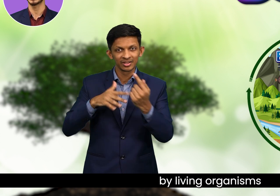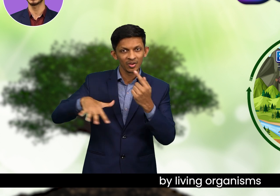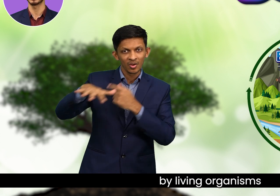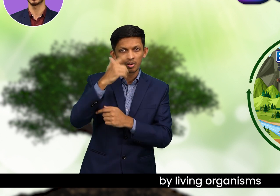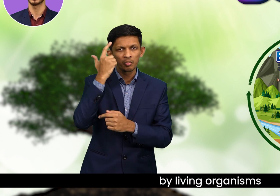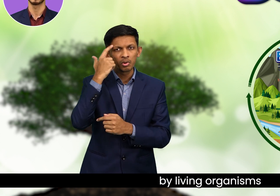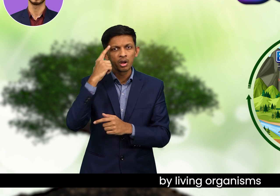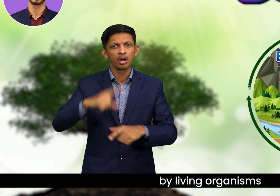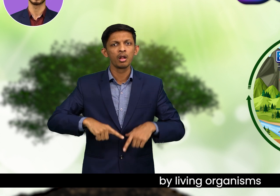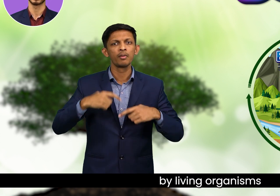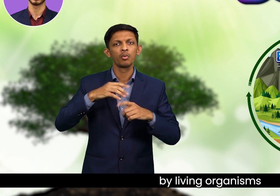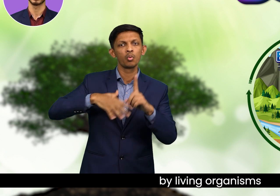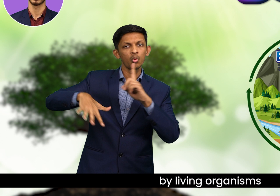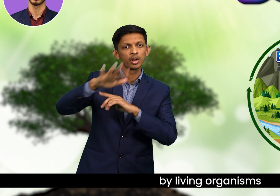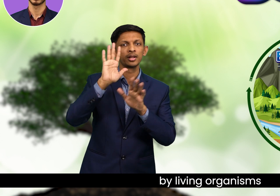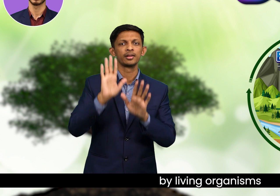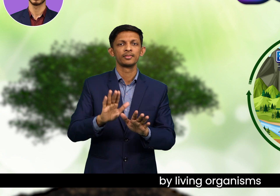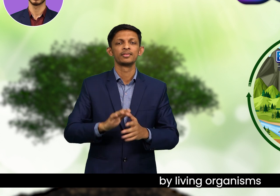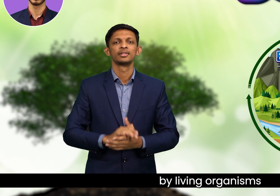living organisms.